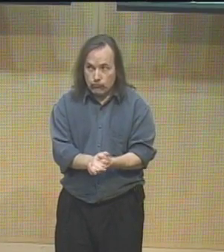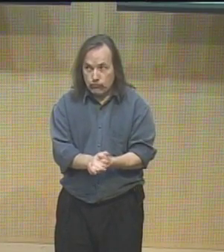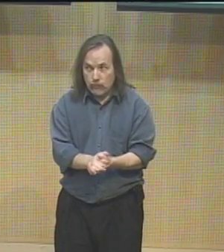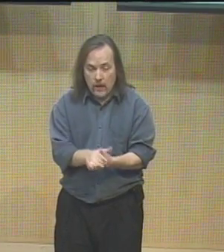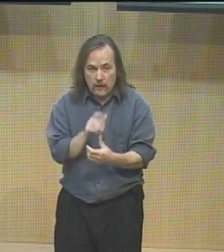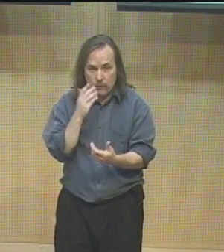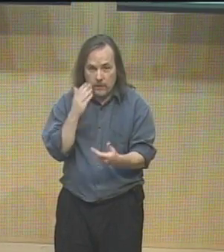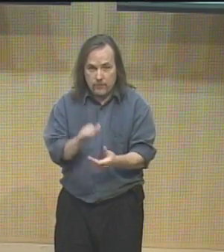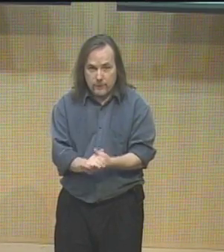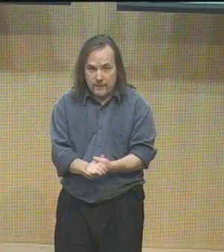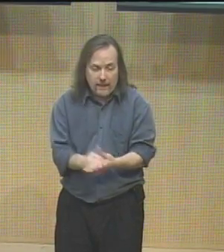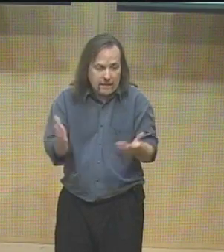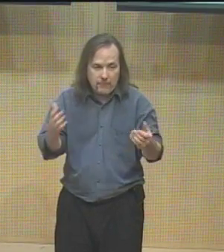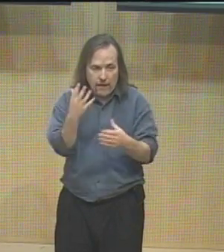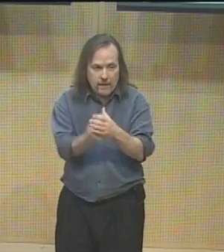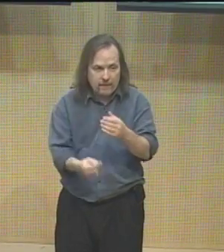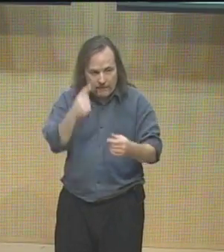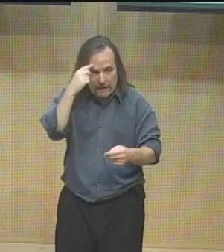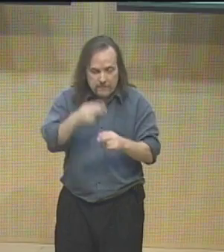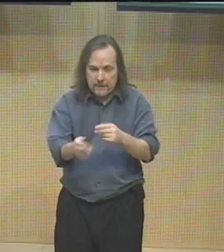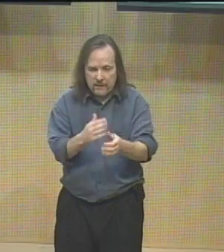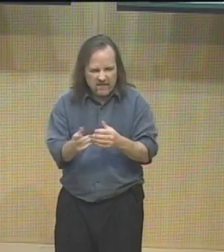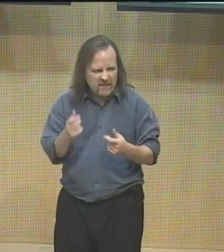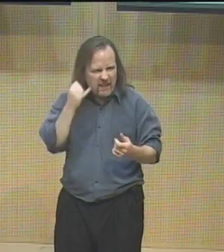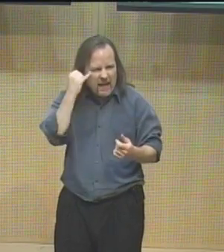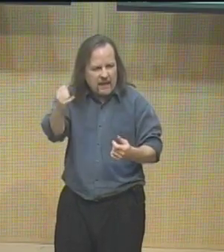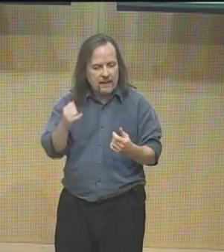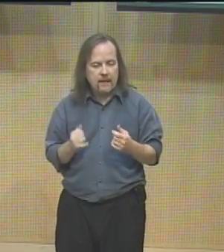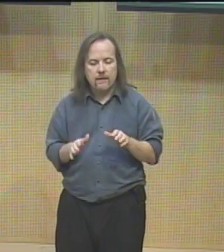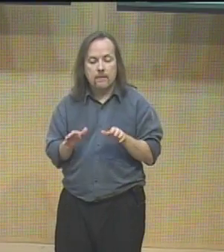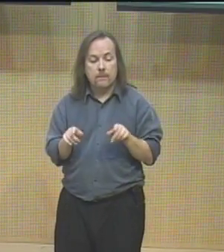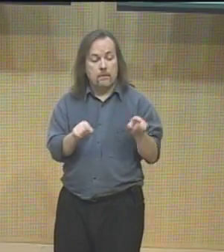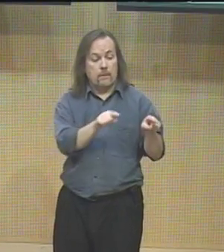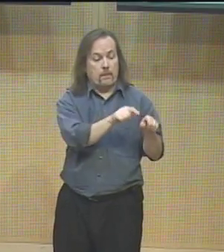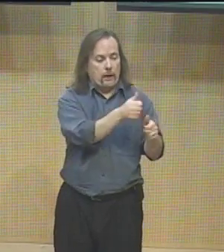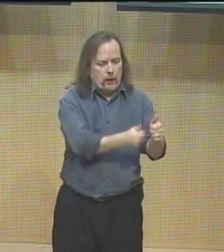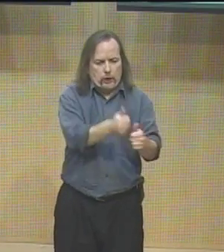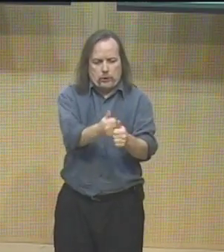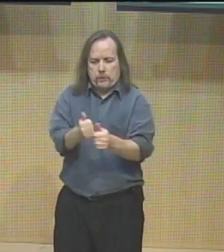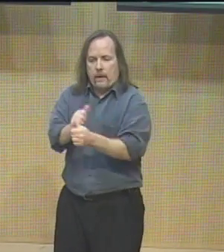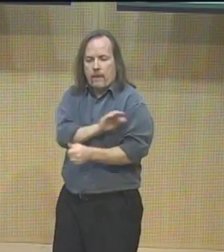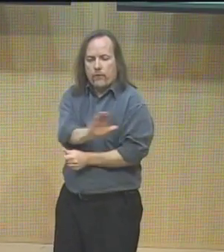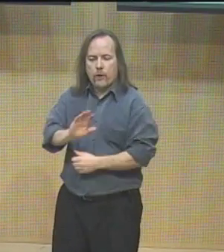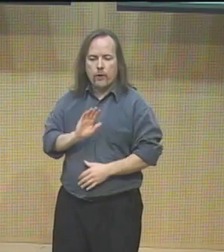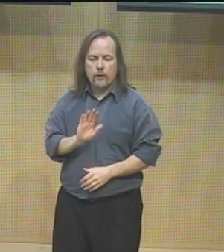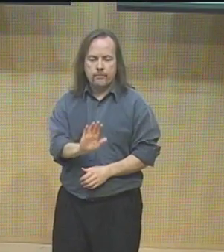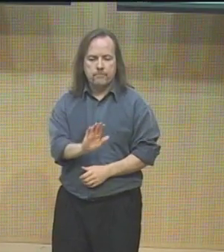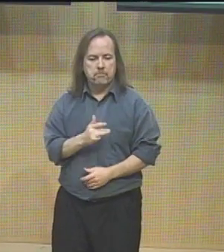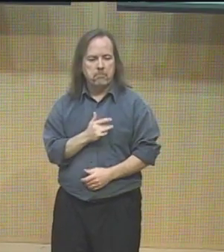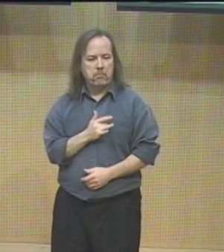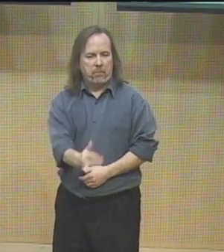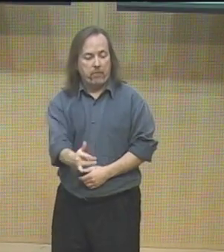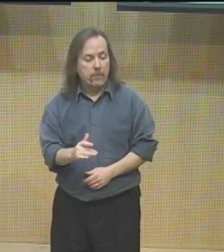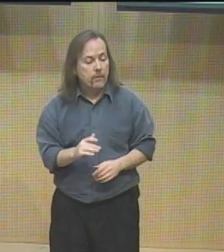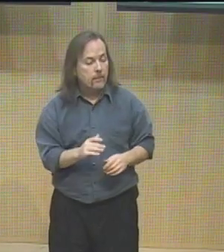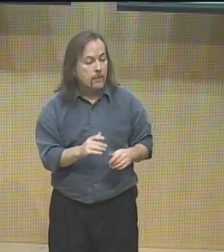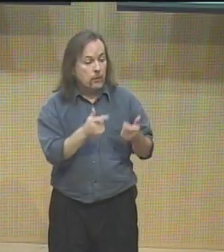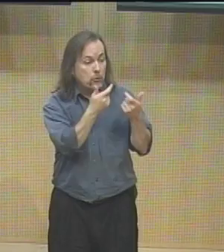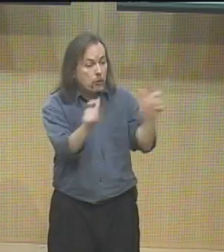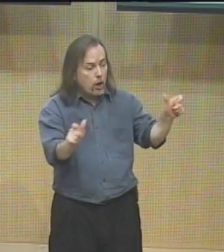stock. Blank. I can't think of anything. Anyway, each category has their